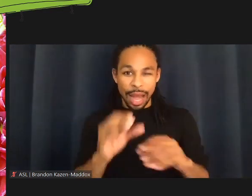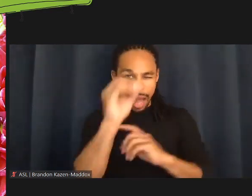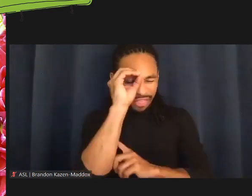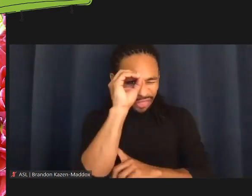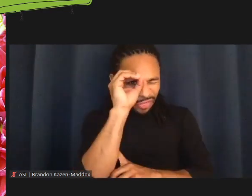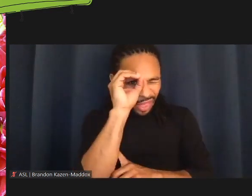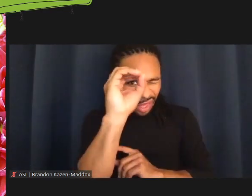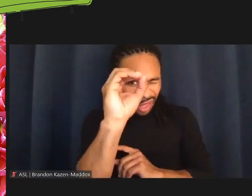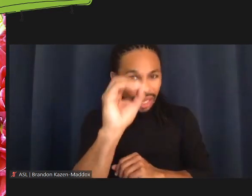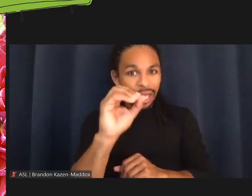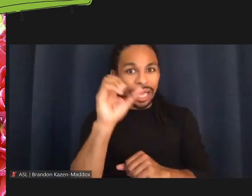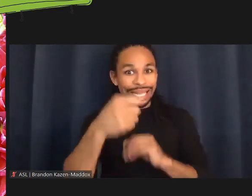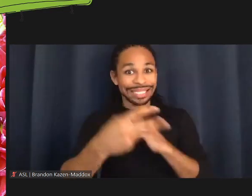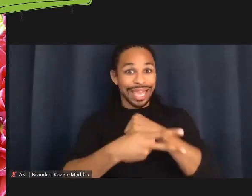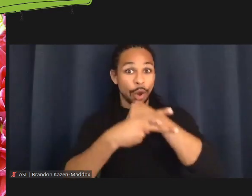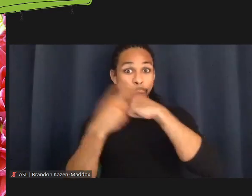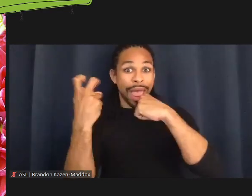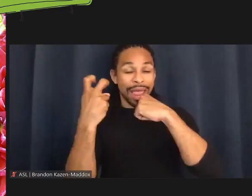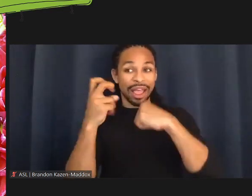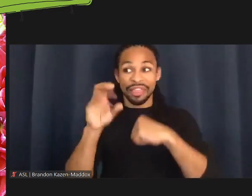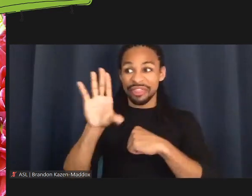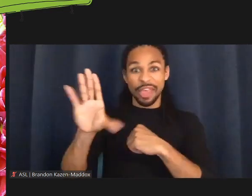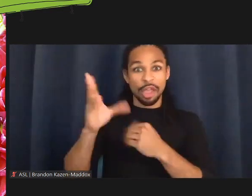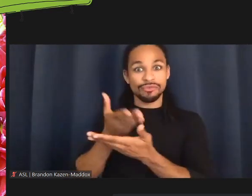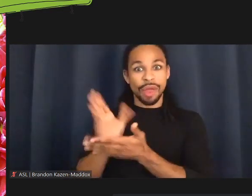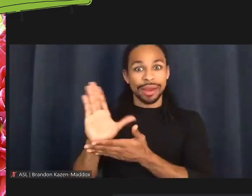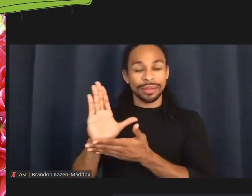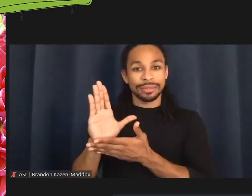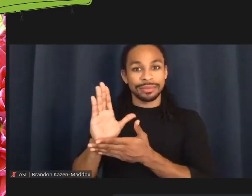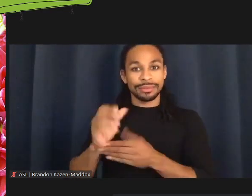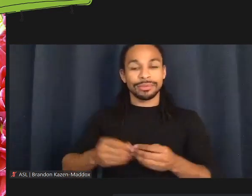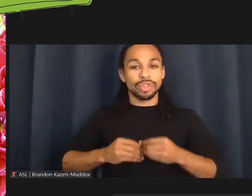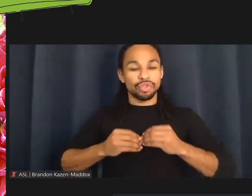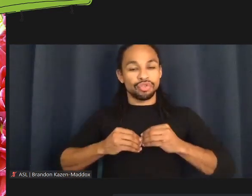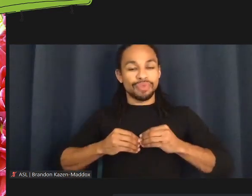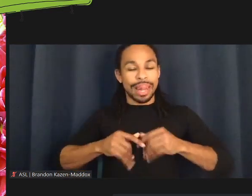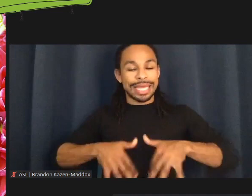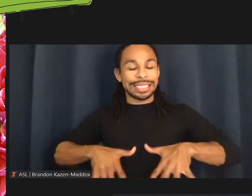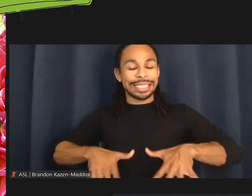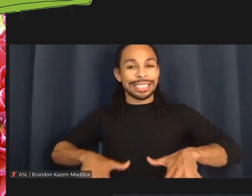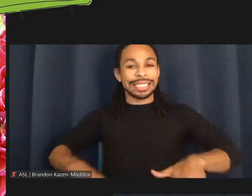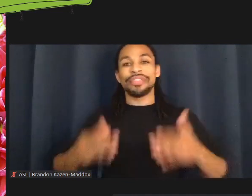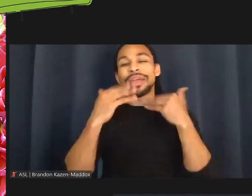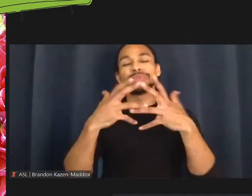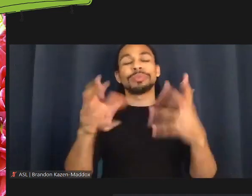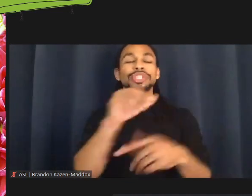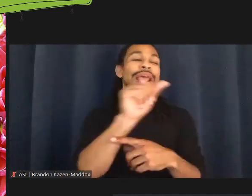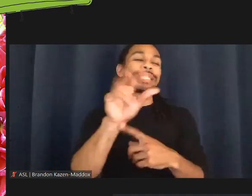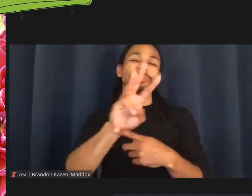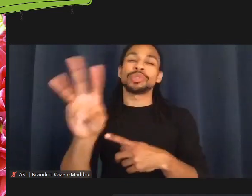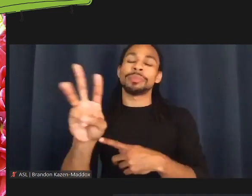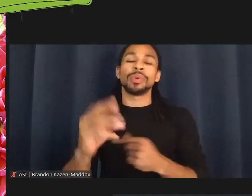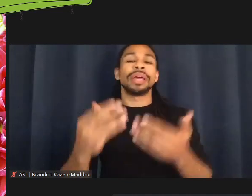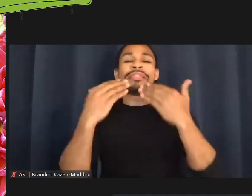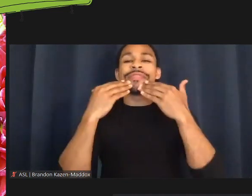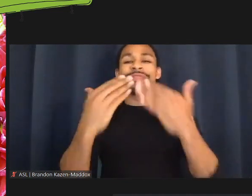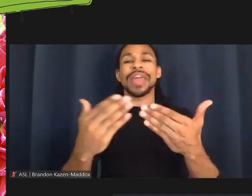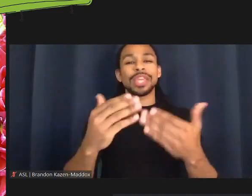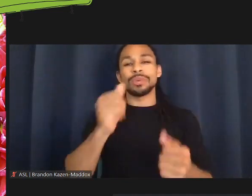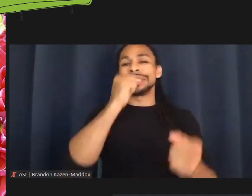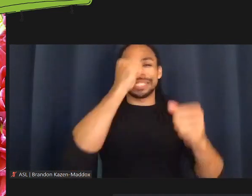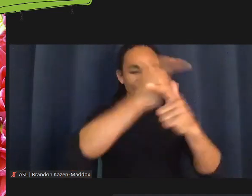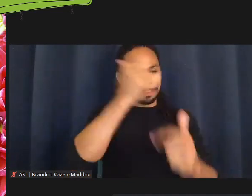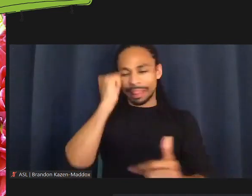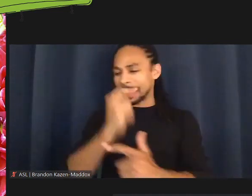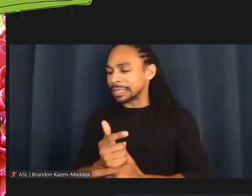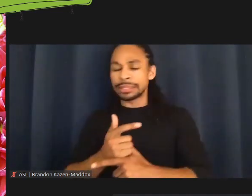can take away their right to release. Thank you so much, AAWW. Thank you, siblings,